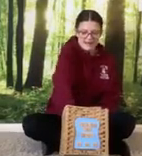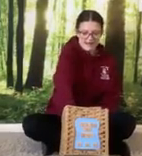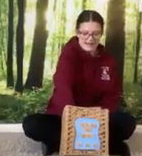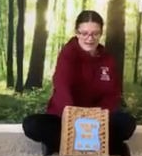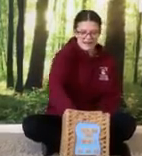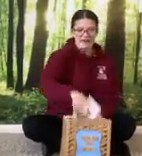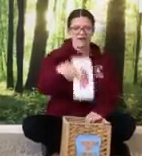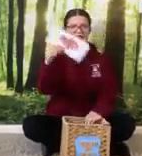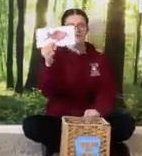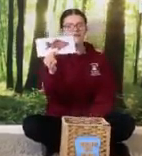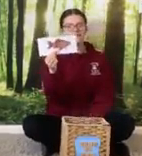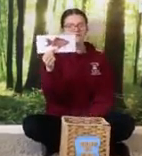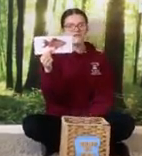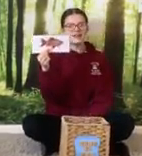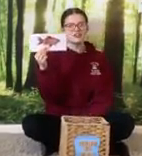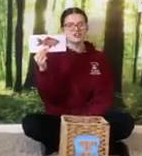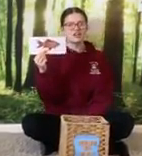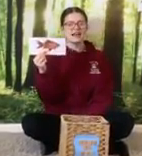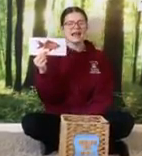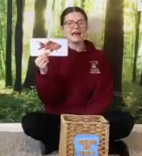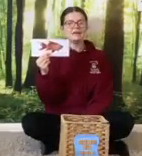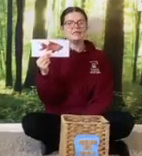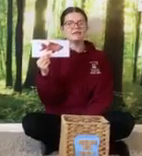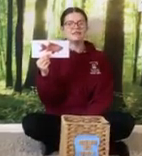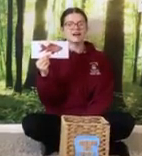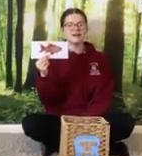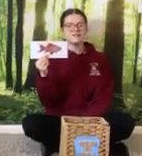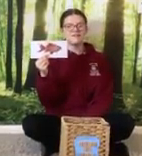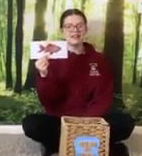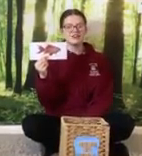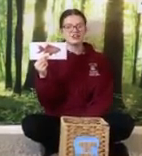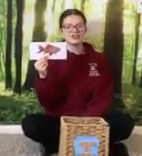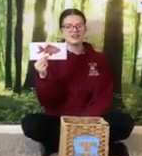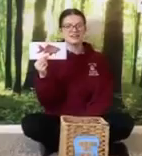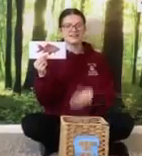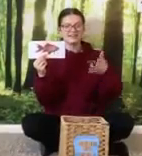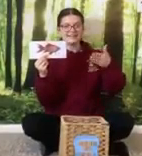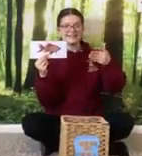A fish. How do we sign fish?